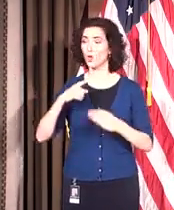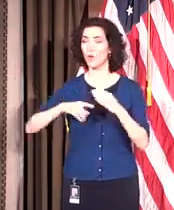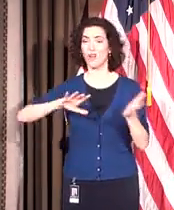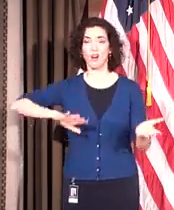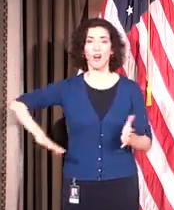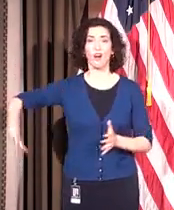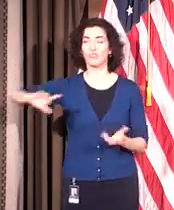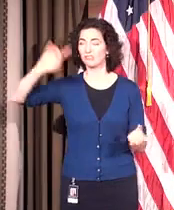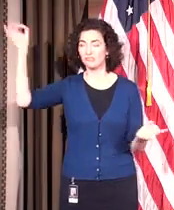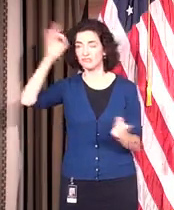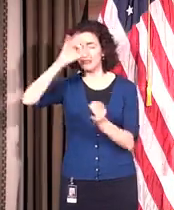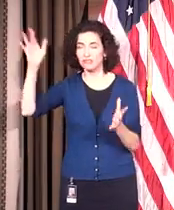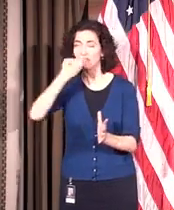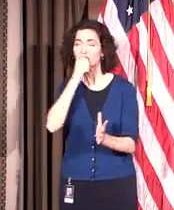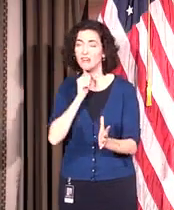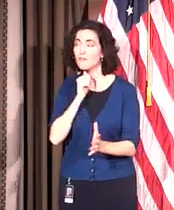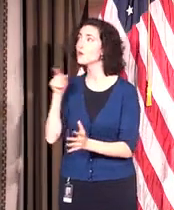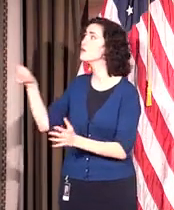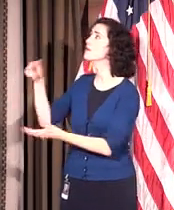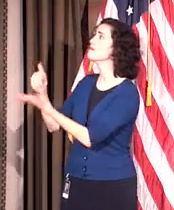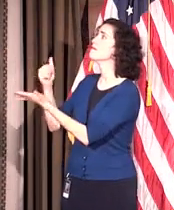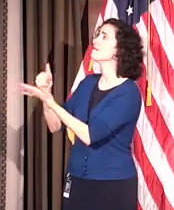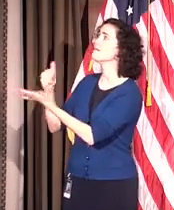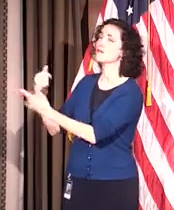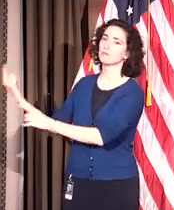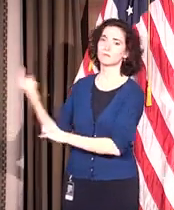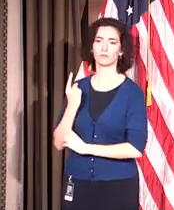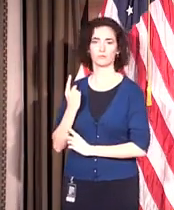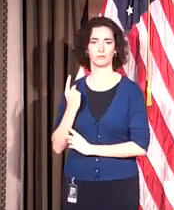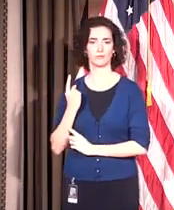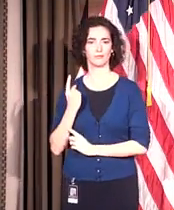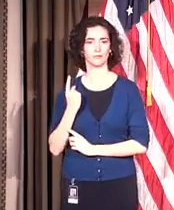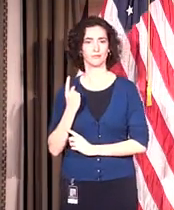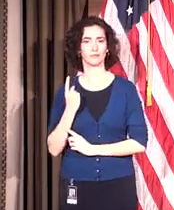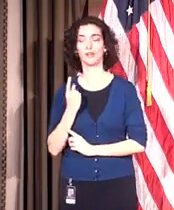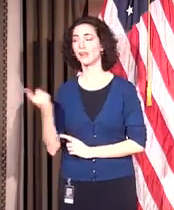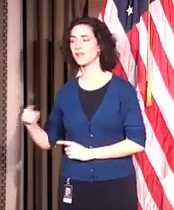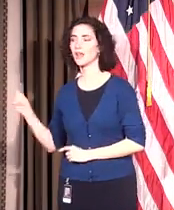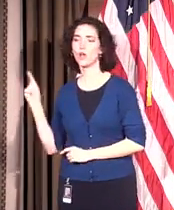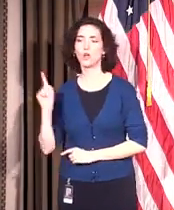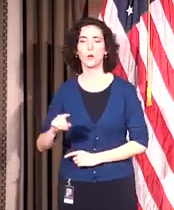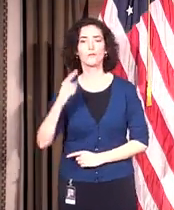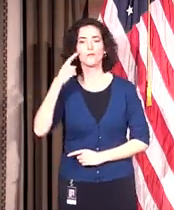they're the ones you look to for help. They are here to serve